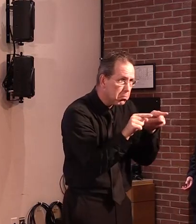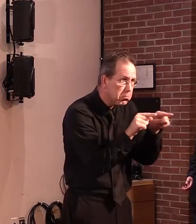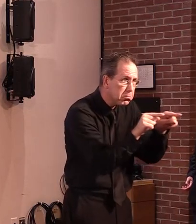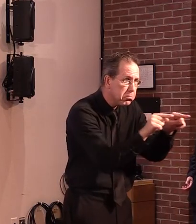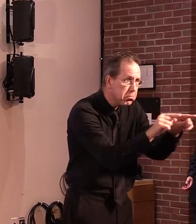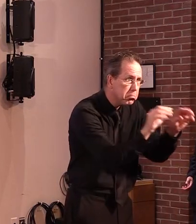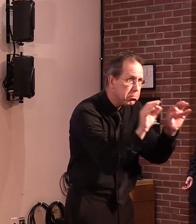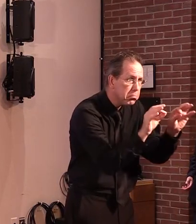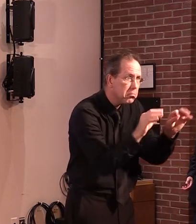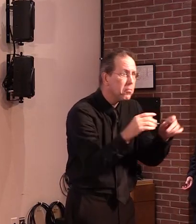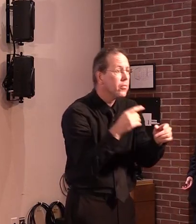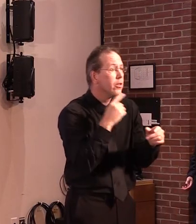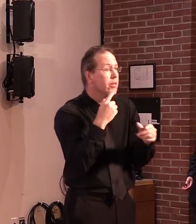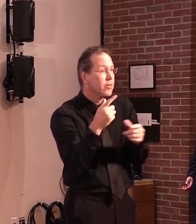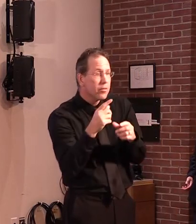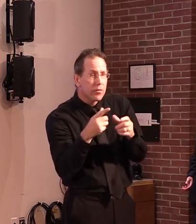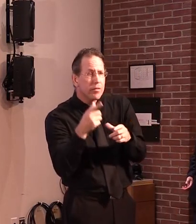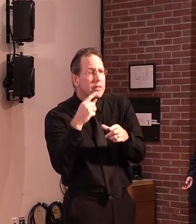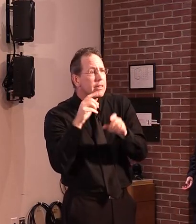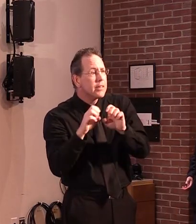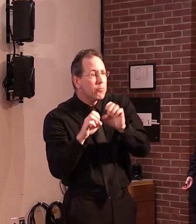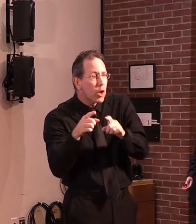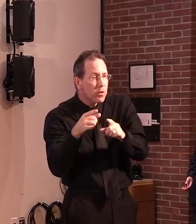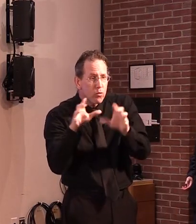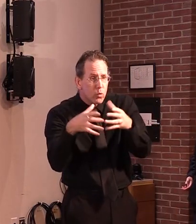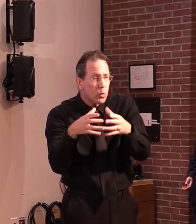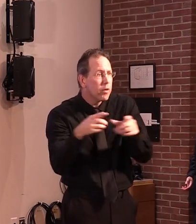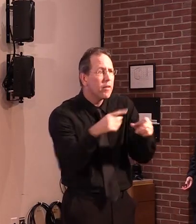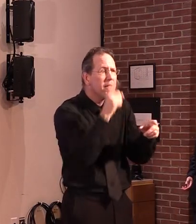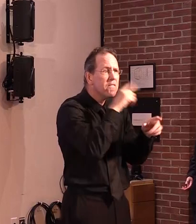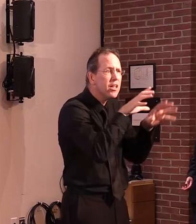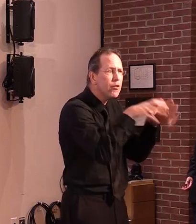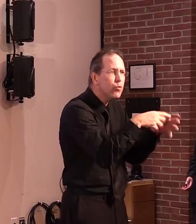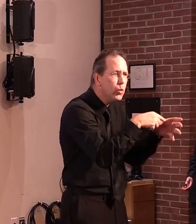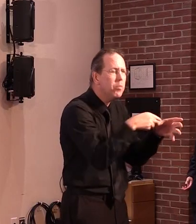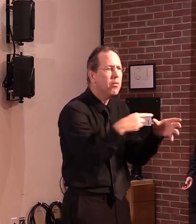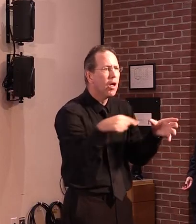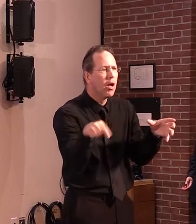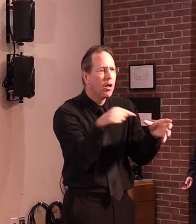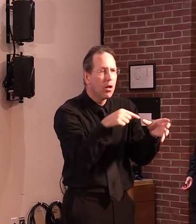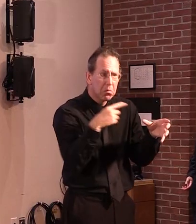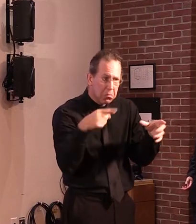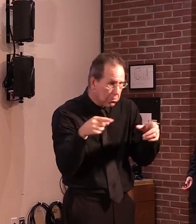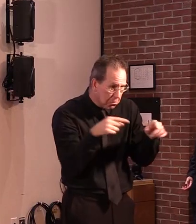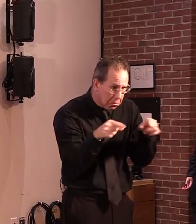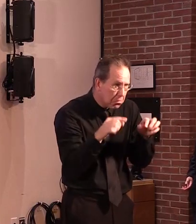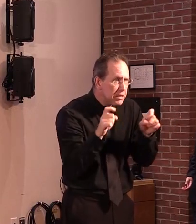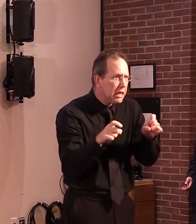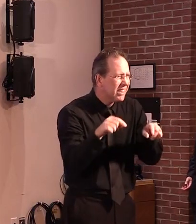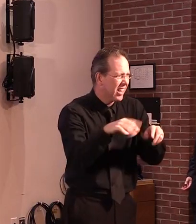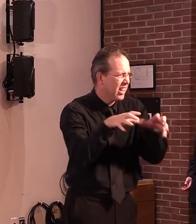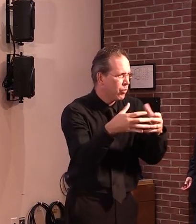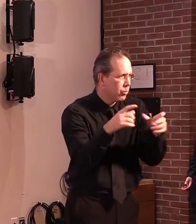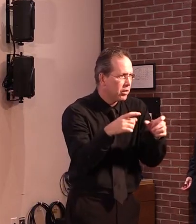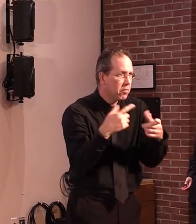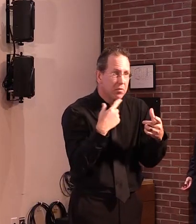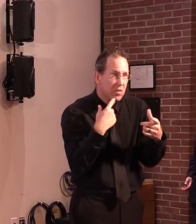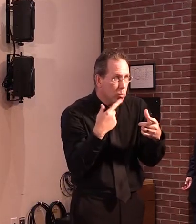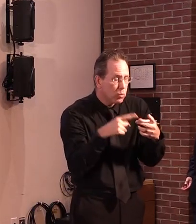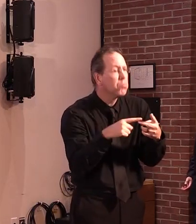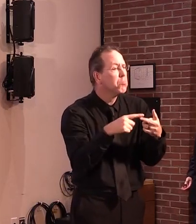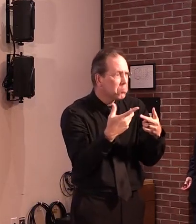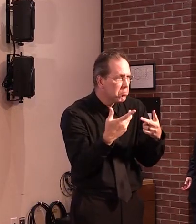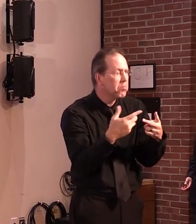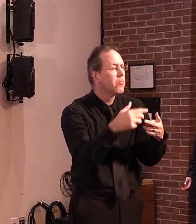get an answer, so you might as well just stop the trial. The third possibility is that there's a safety signal here. So wait a minute,